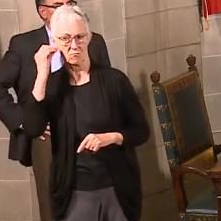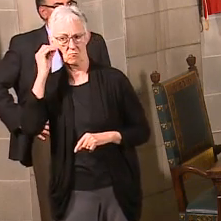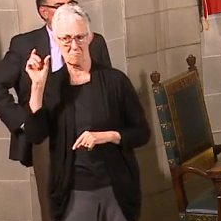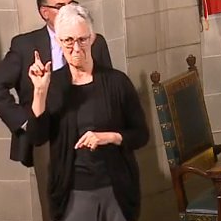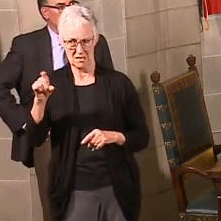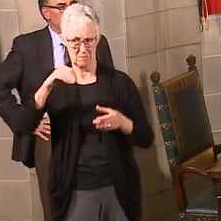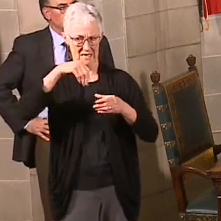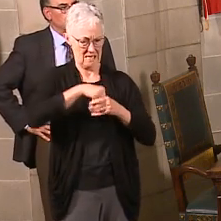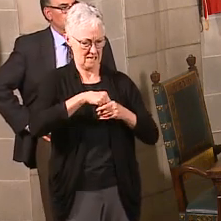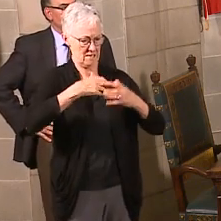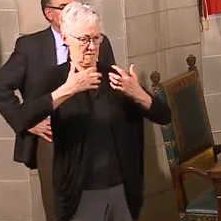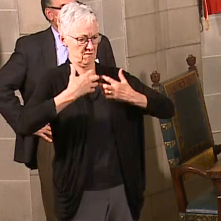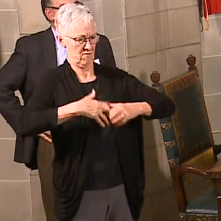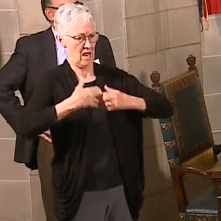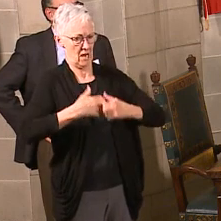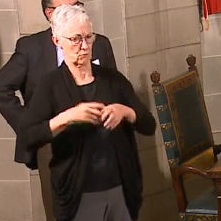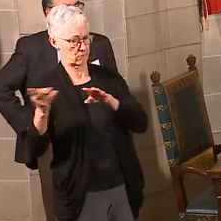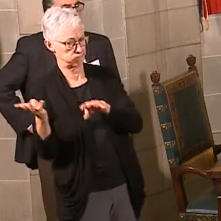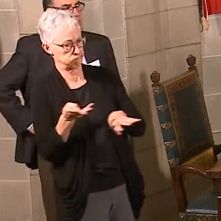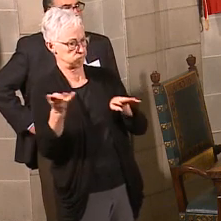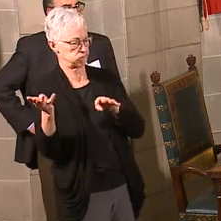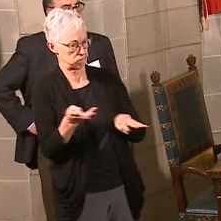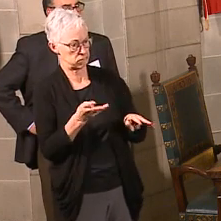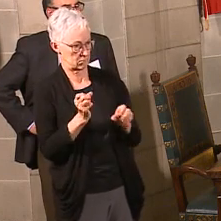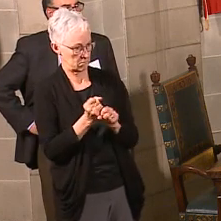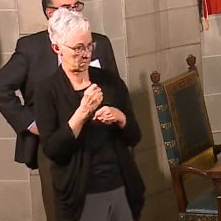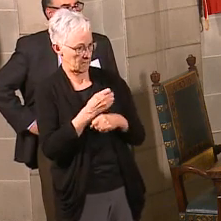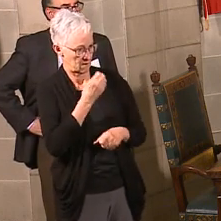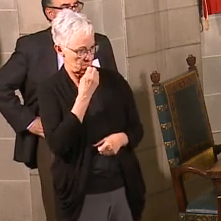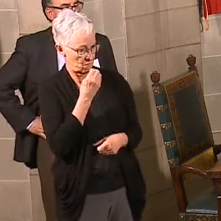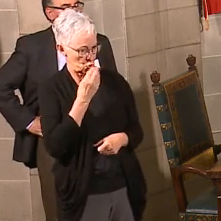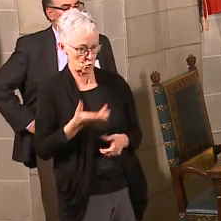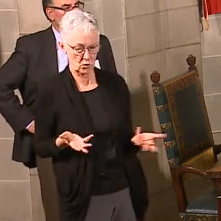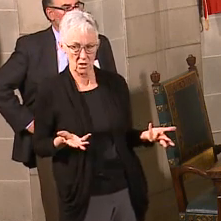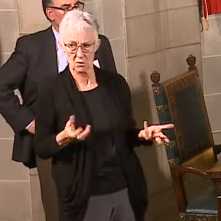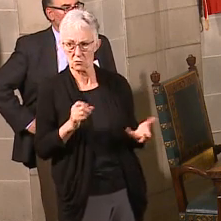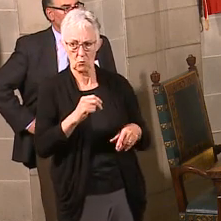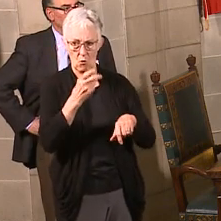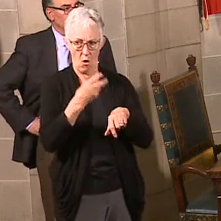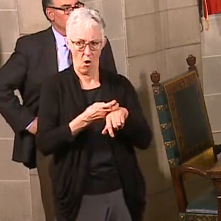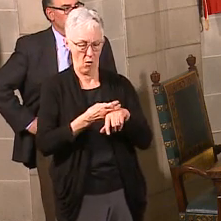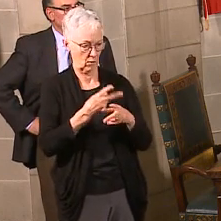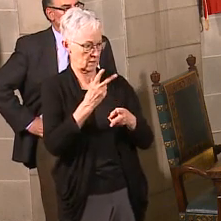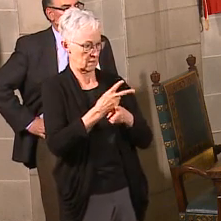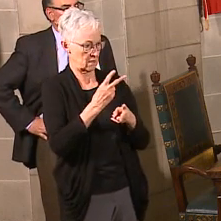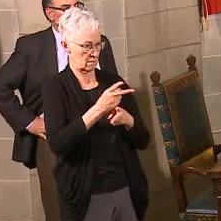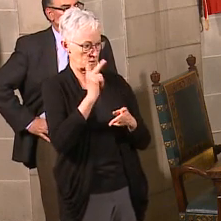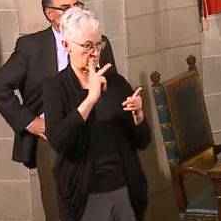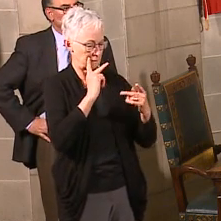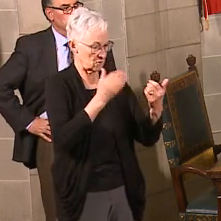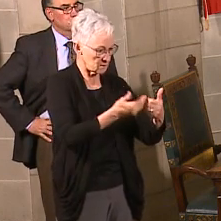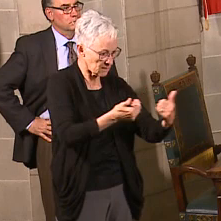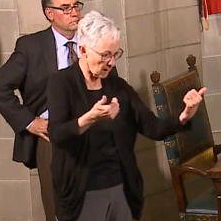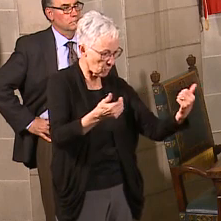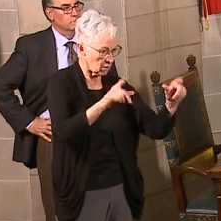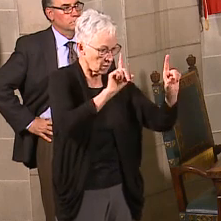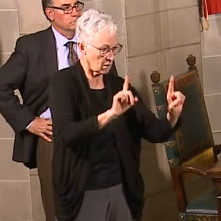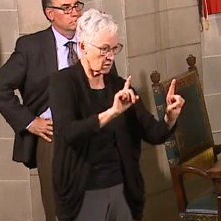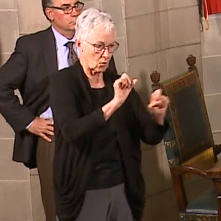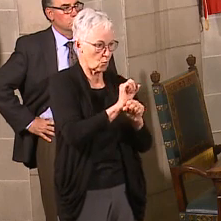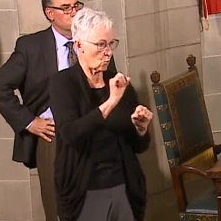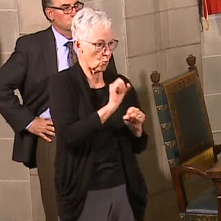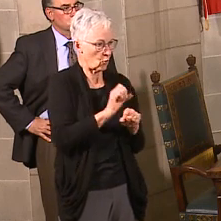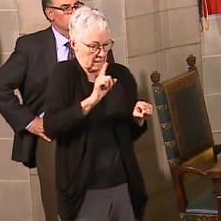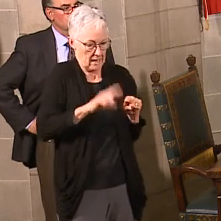are working in one facility that was not designed to do social distancing, so it's very difficult to be able to do that. And you can see this in states like Pennsylvania